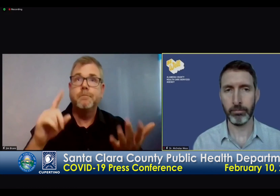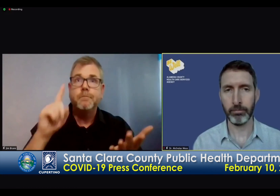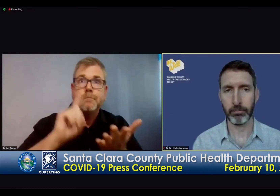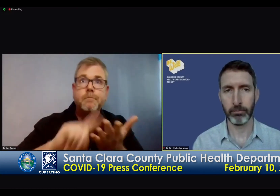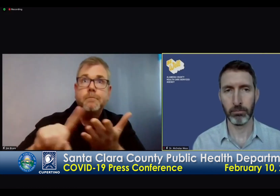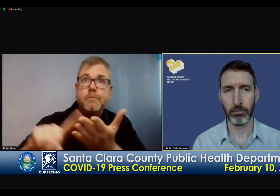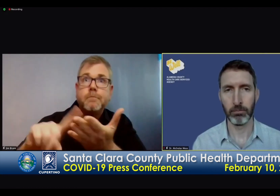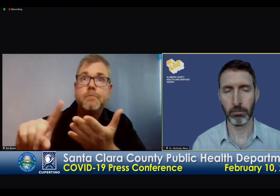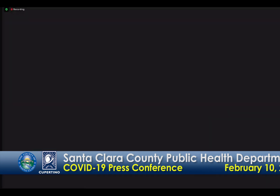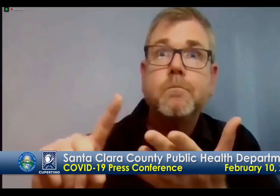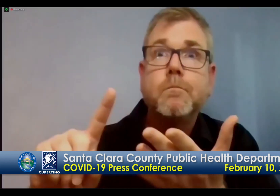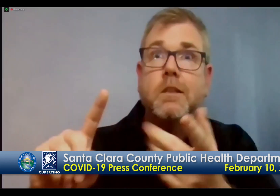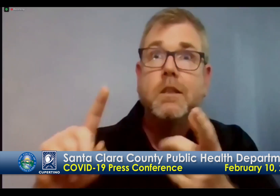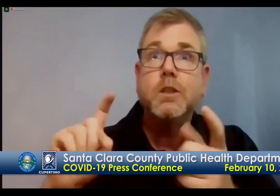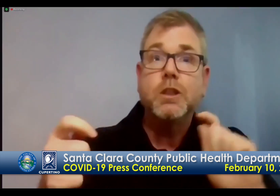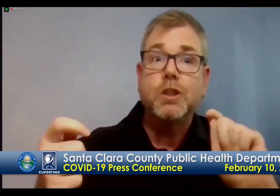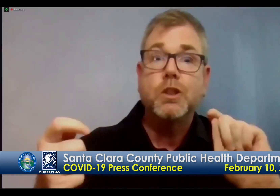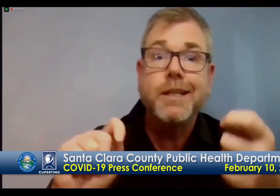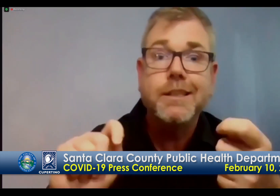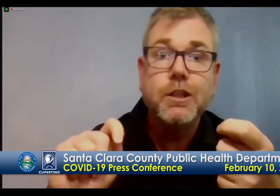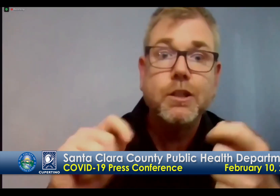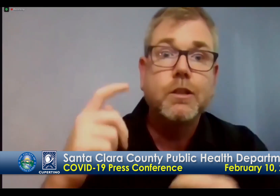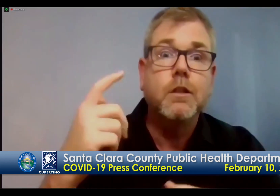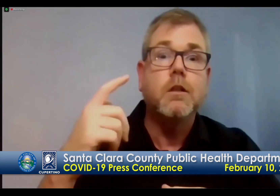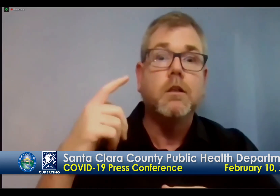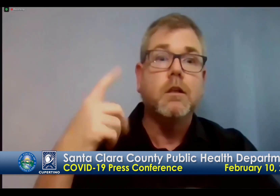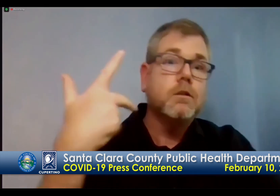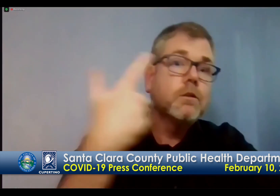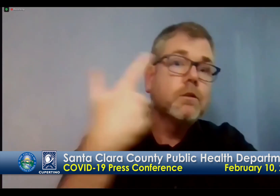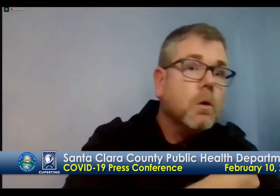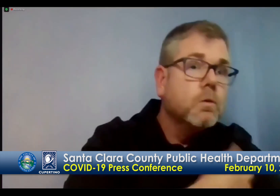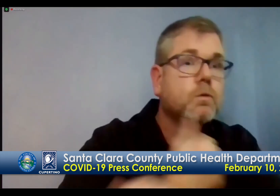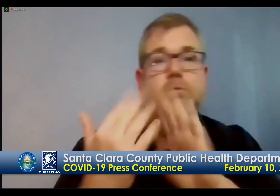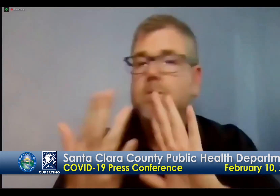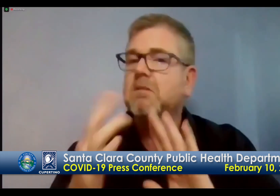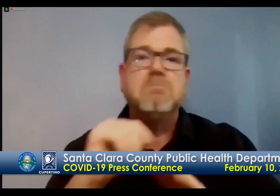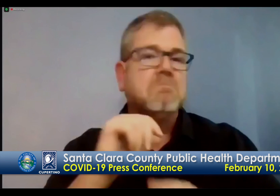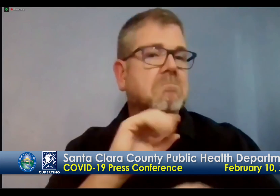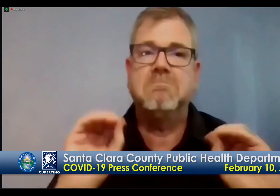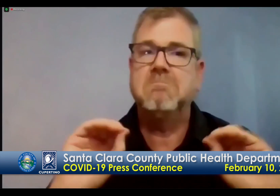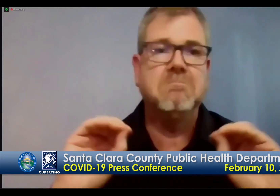Thank you. And our final question today will go to Janie Har with the AP.